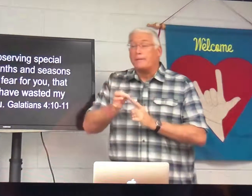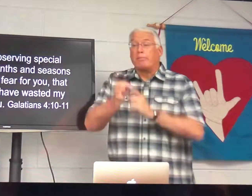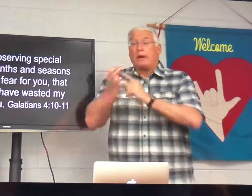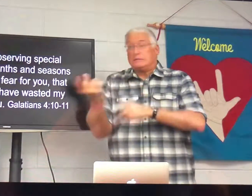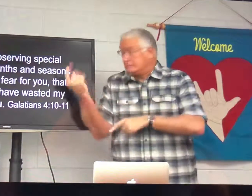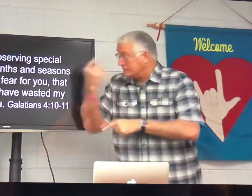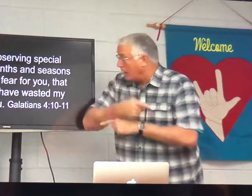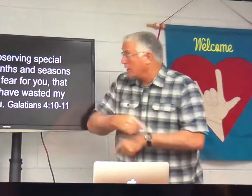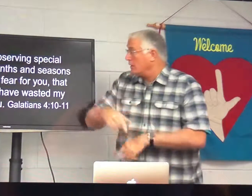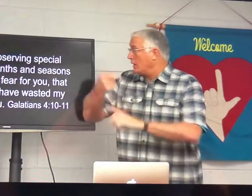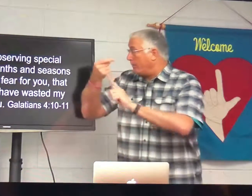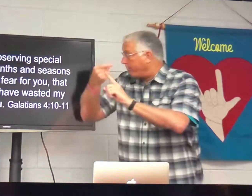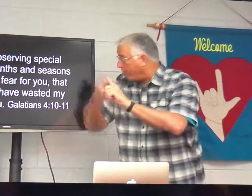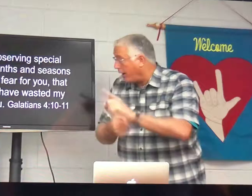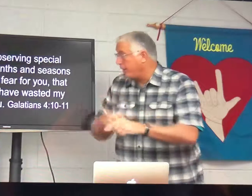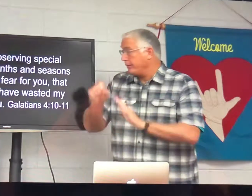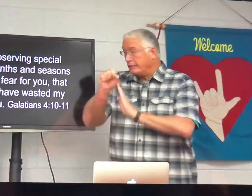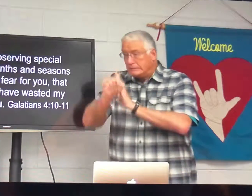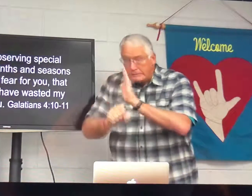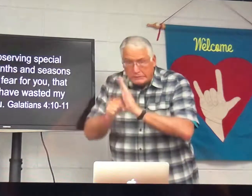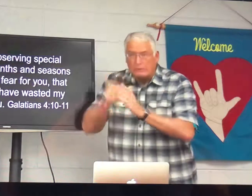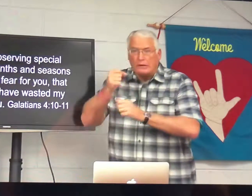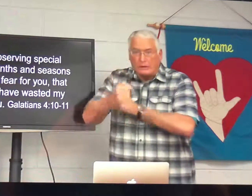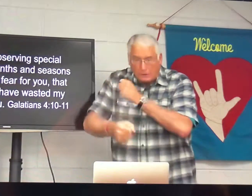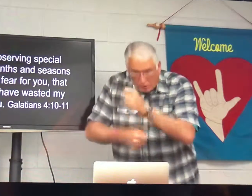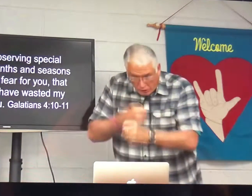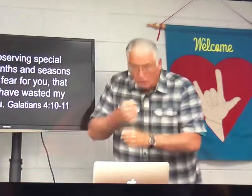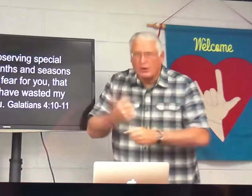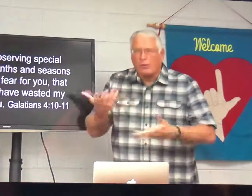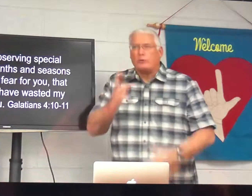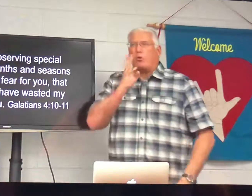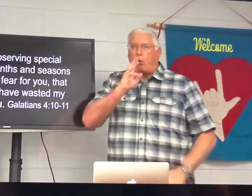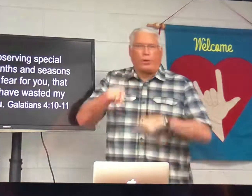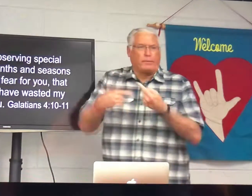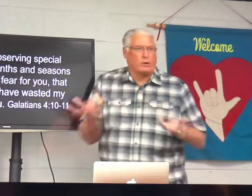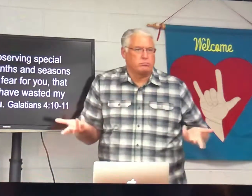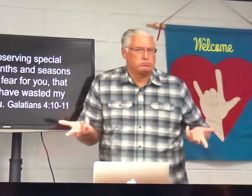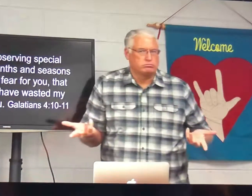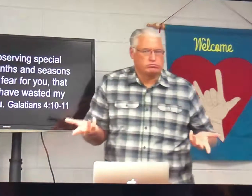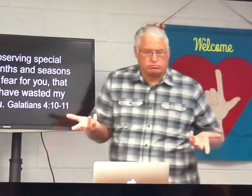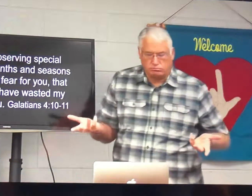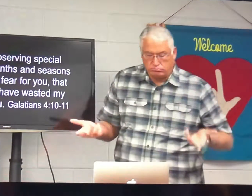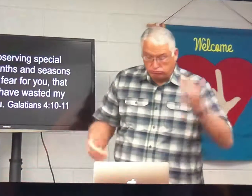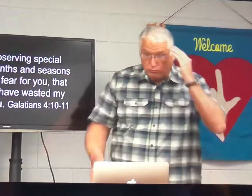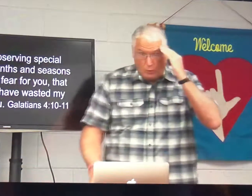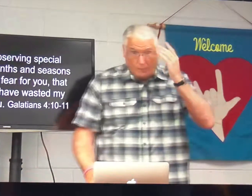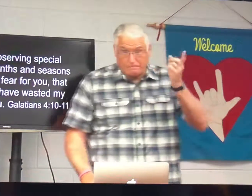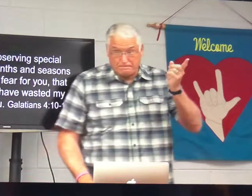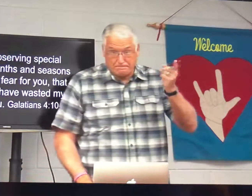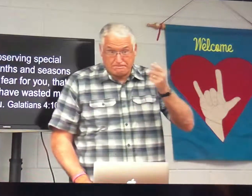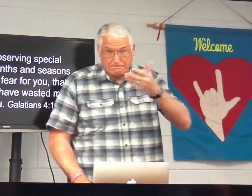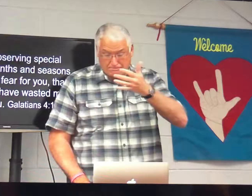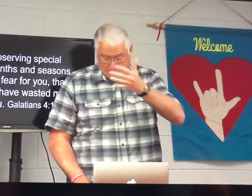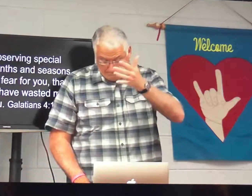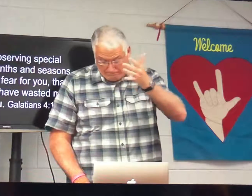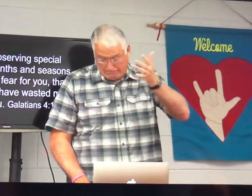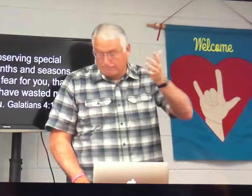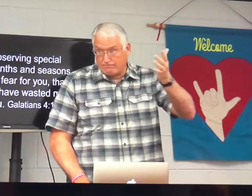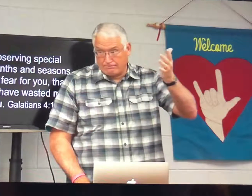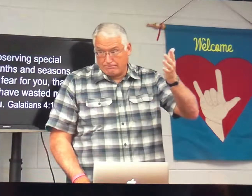into left field. That'll get a run home. Abreu scores. If that goes up the middle, it's